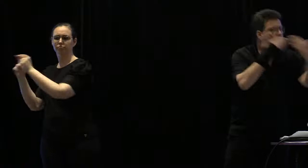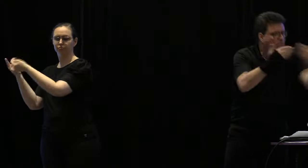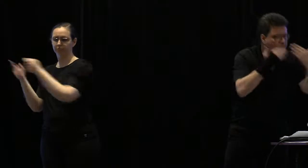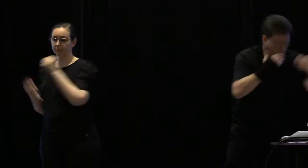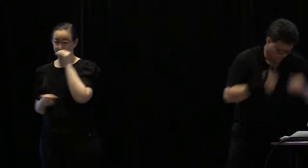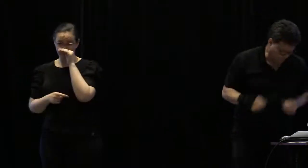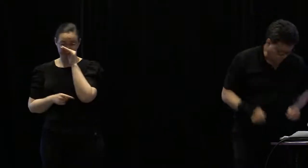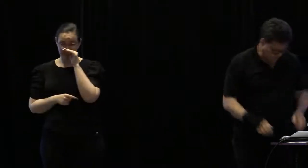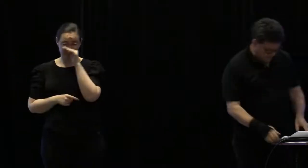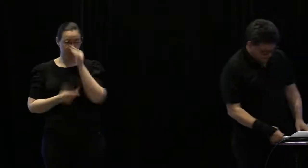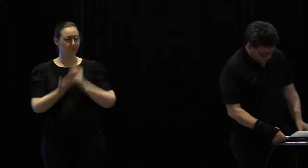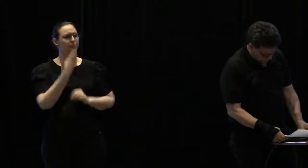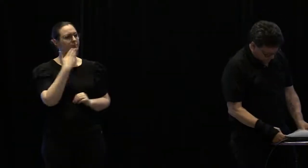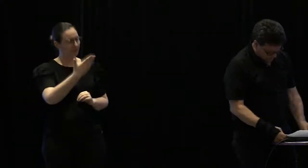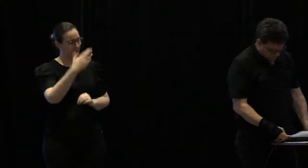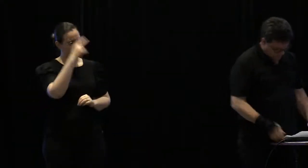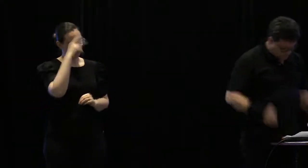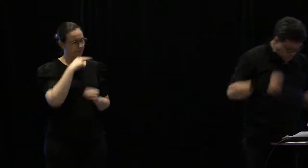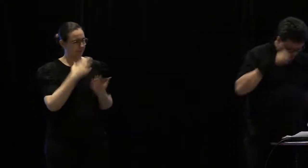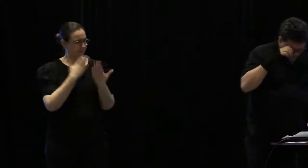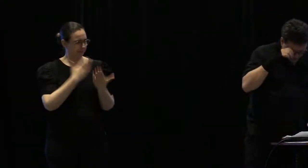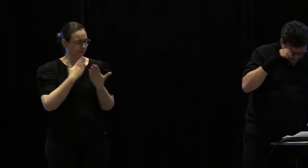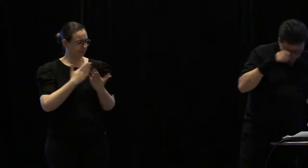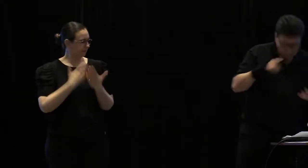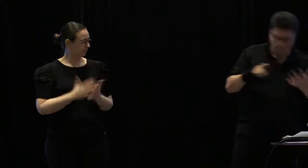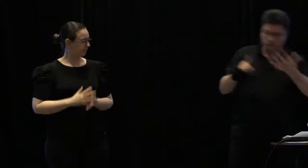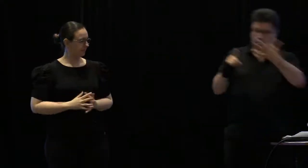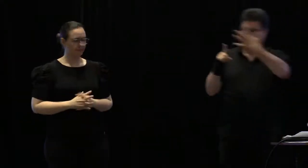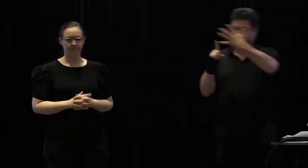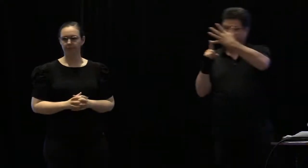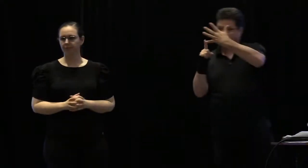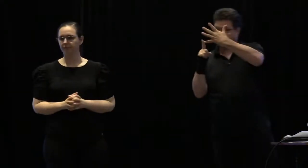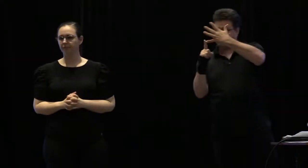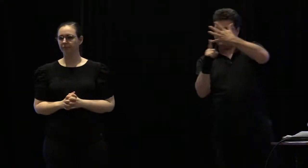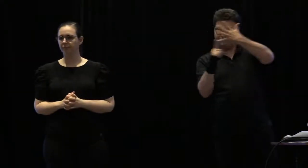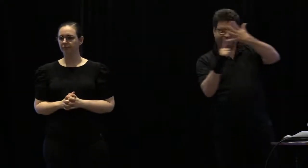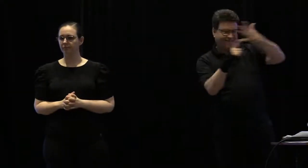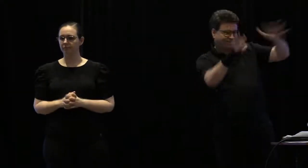suit. Thank you again for your work.